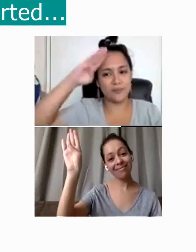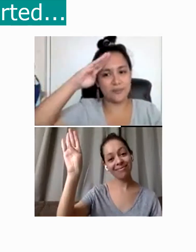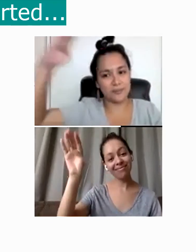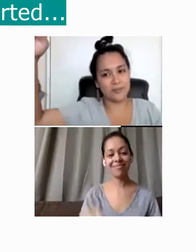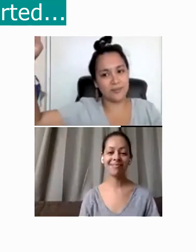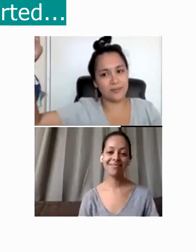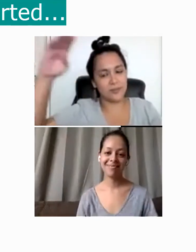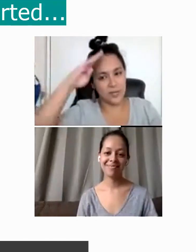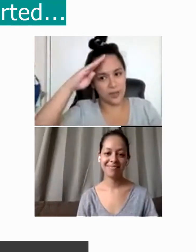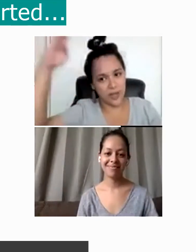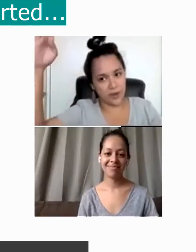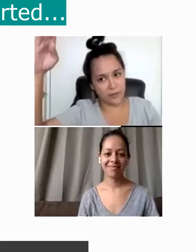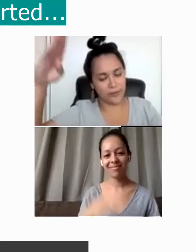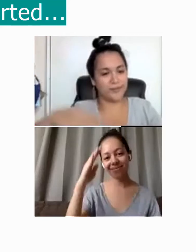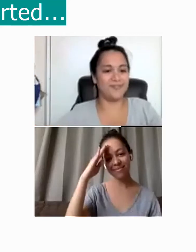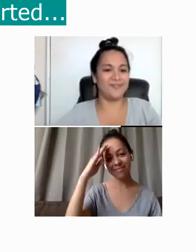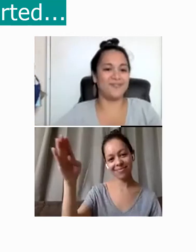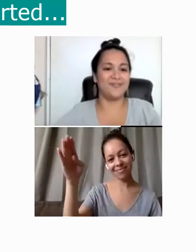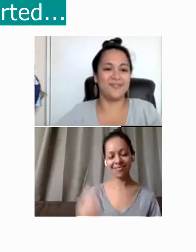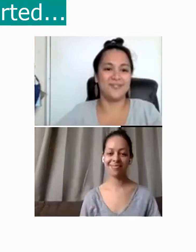Hello. Taking your hat off.